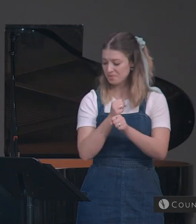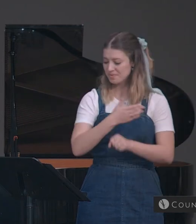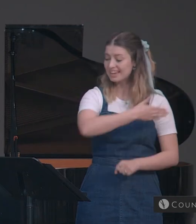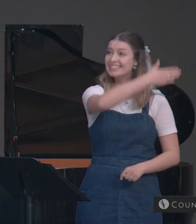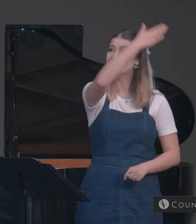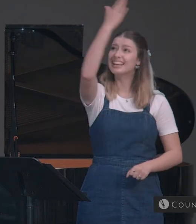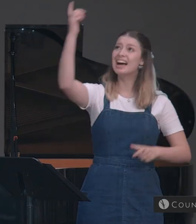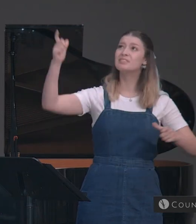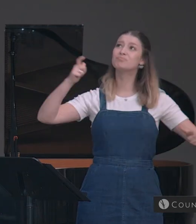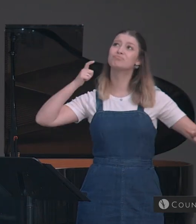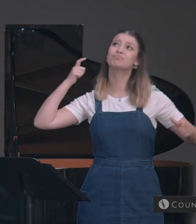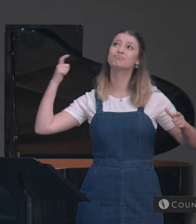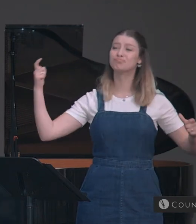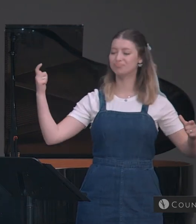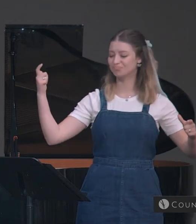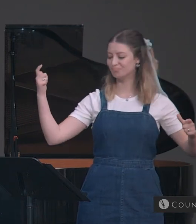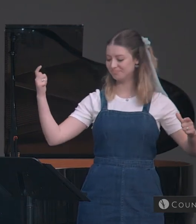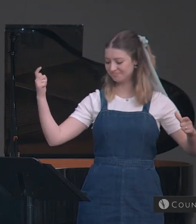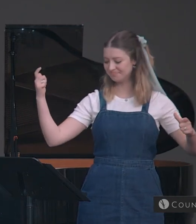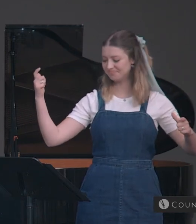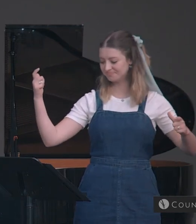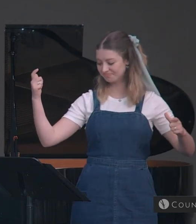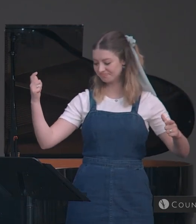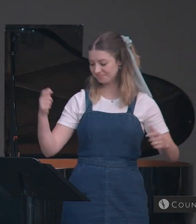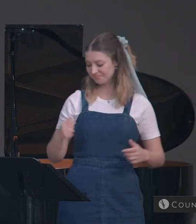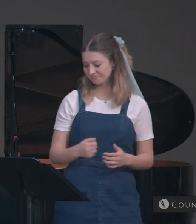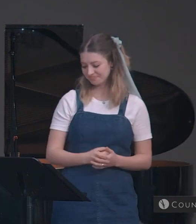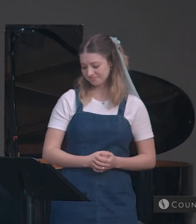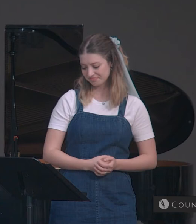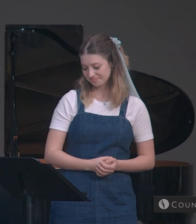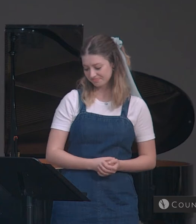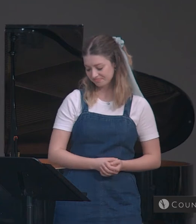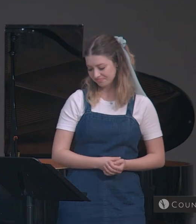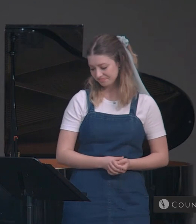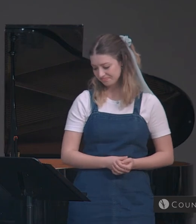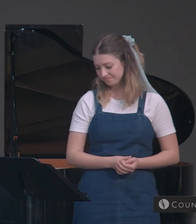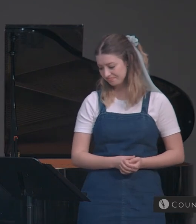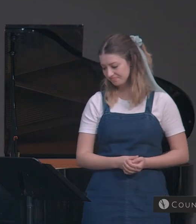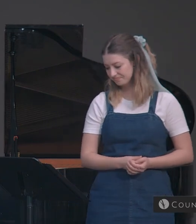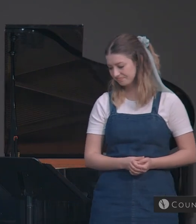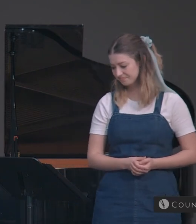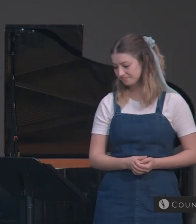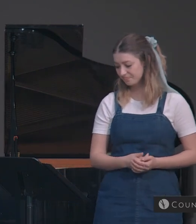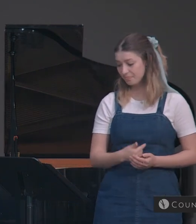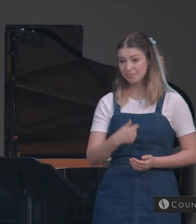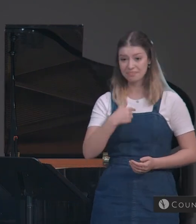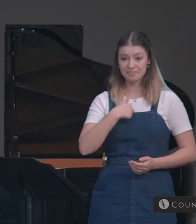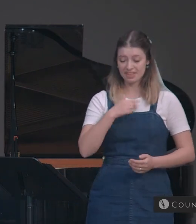Abroad and build the lofty